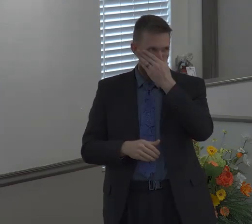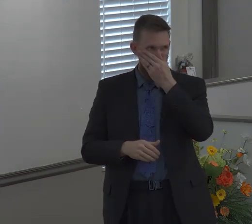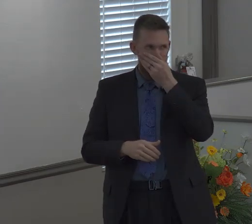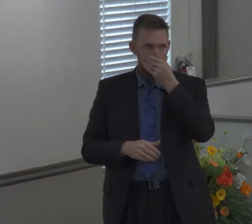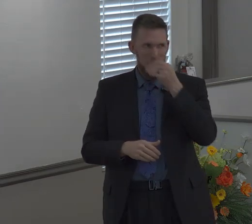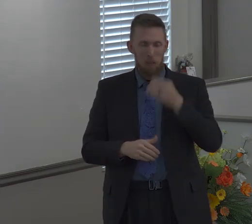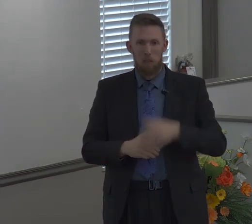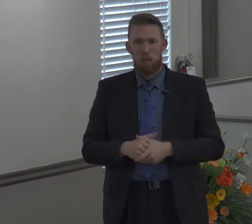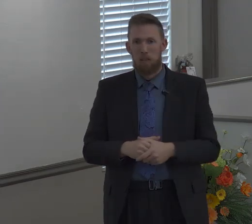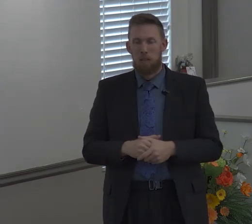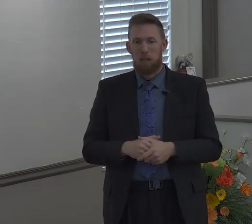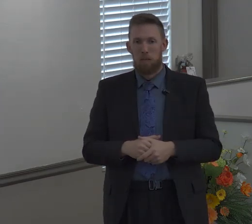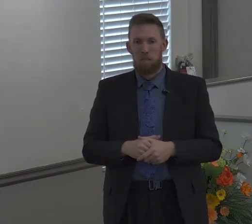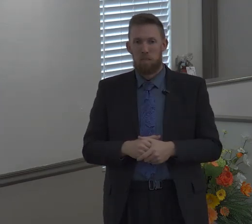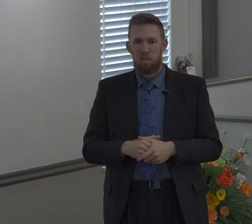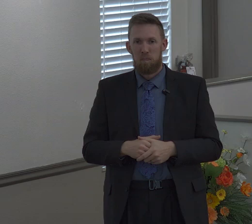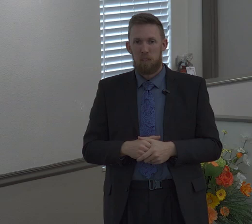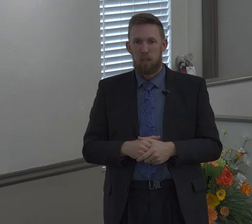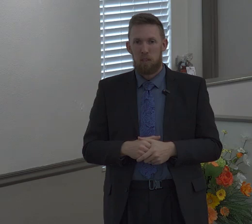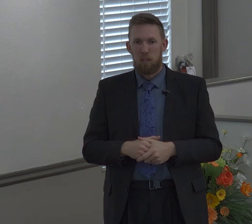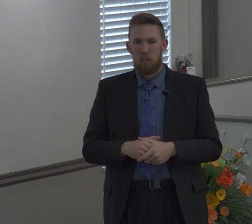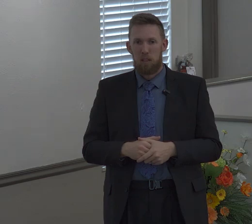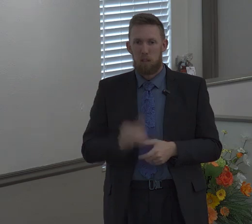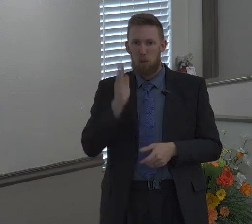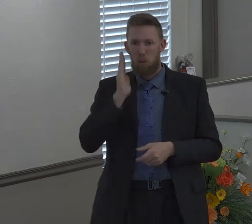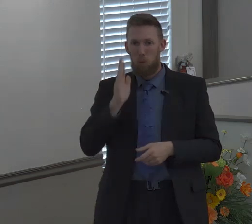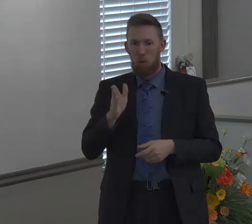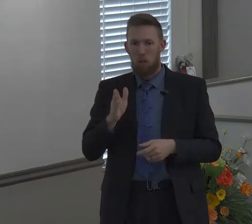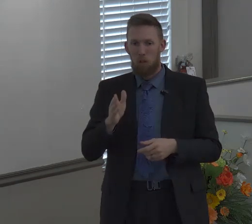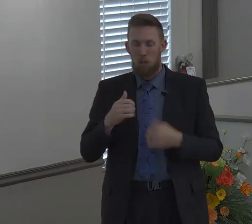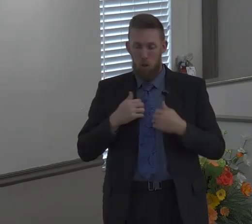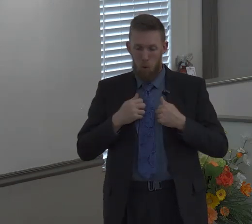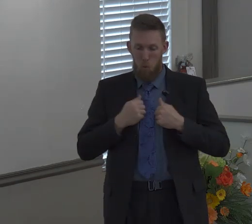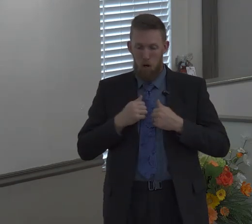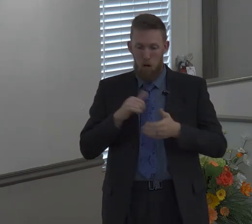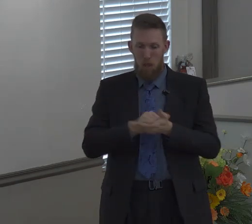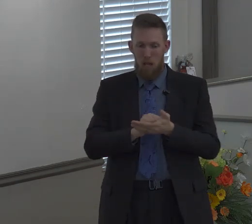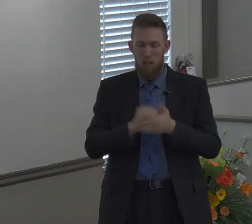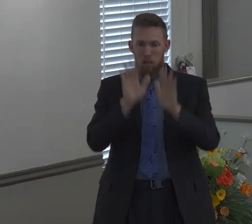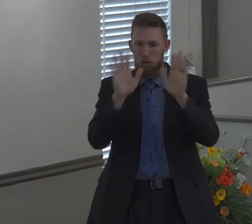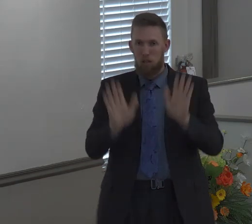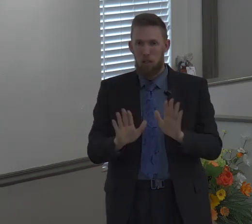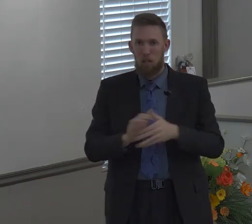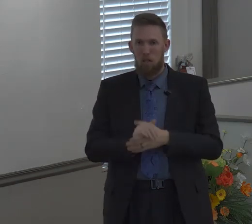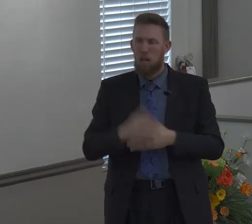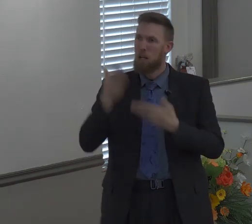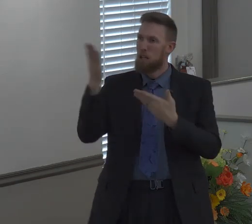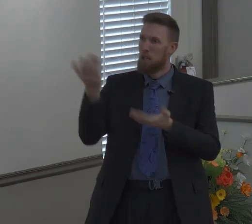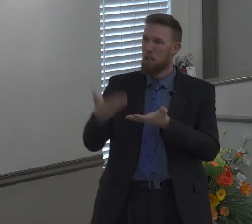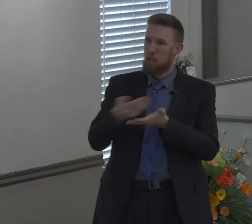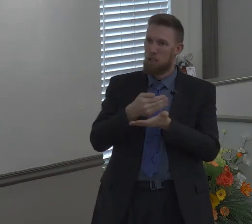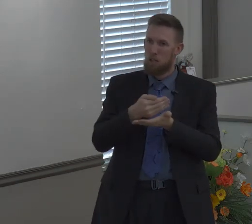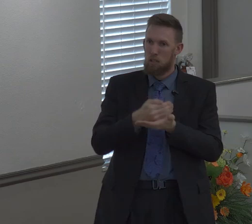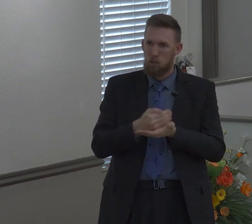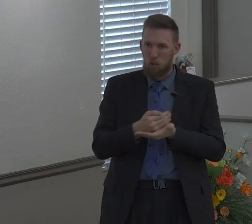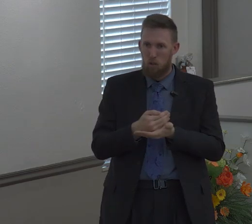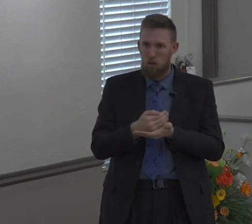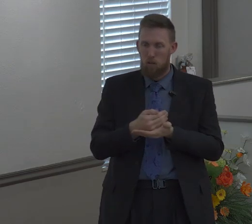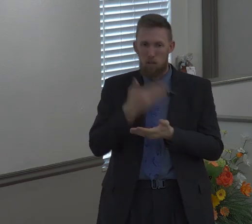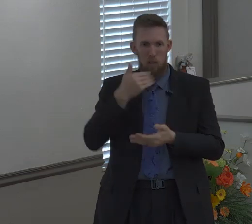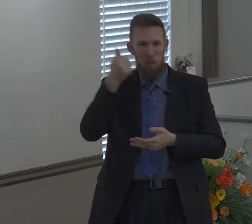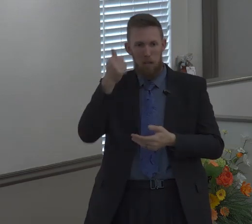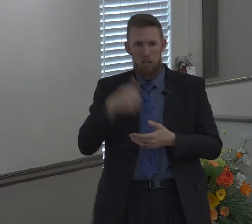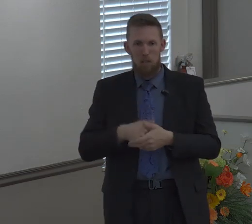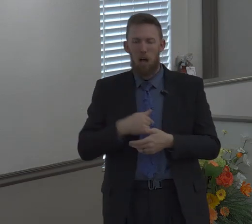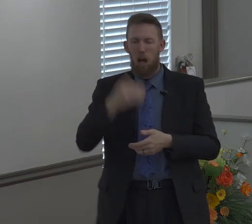But it was the best. Why? Because God deserves the best. Oh, I know. Yeah. God, man looks